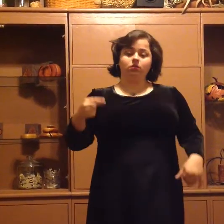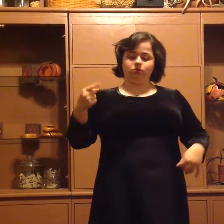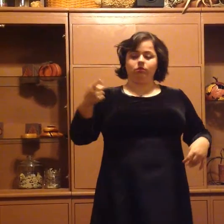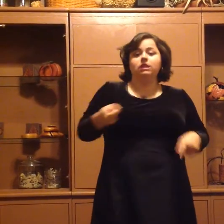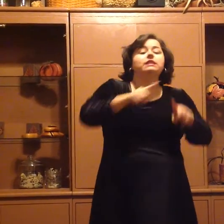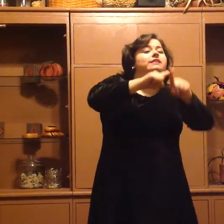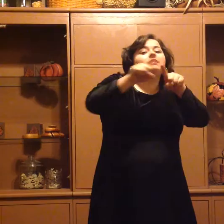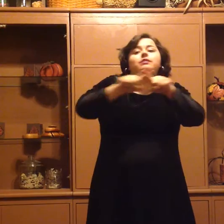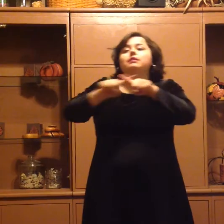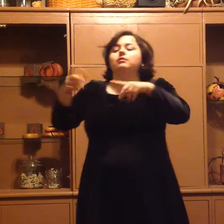different costume.